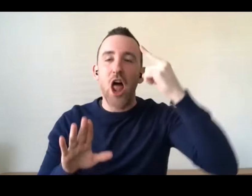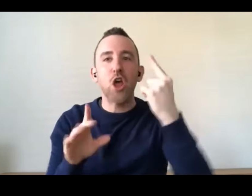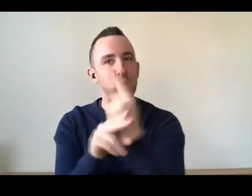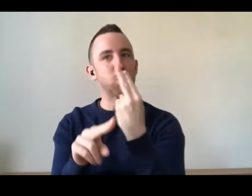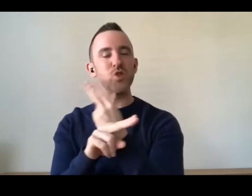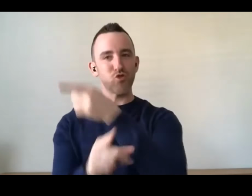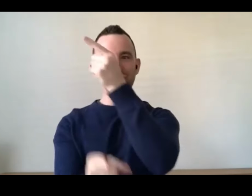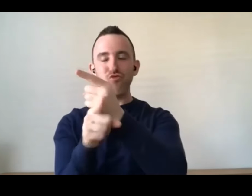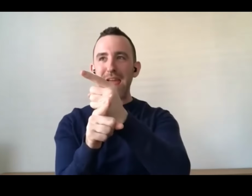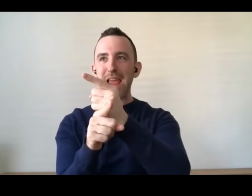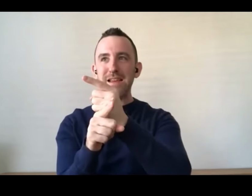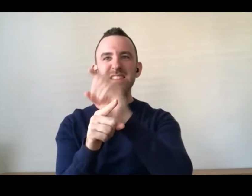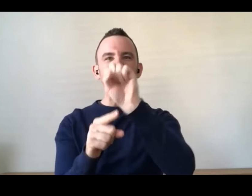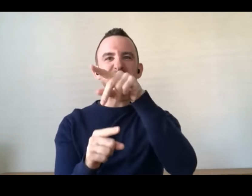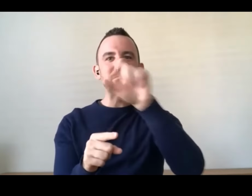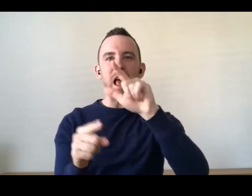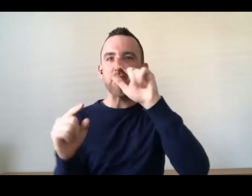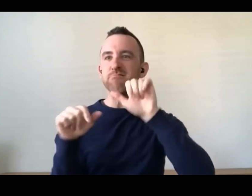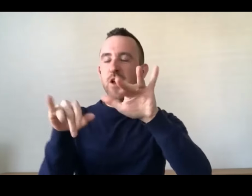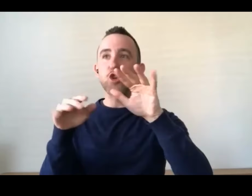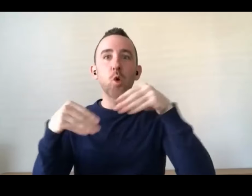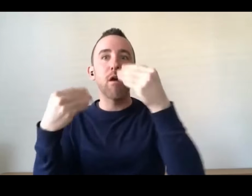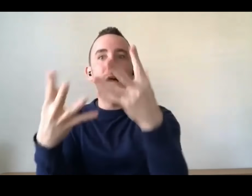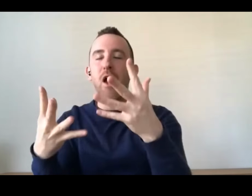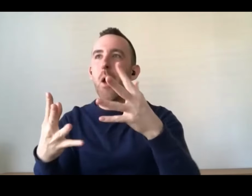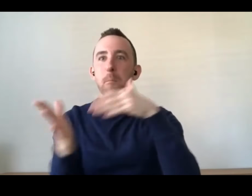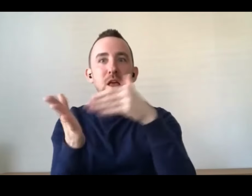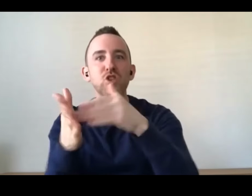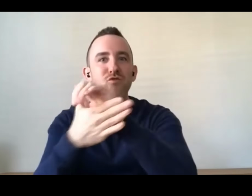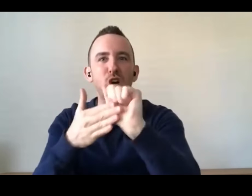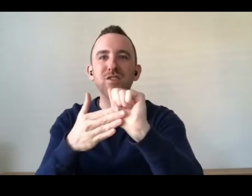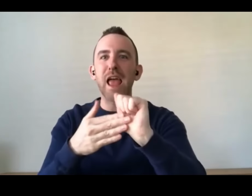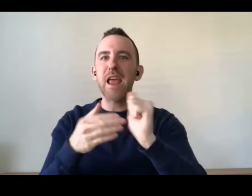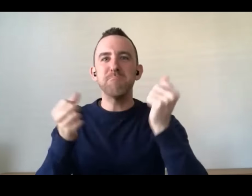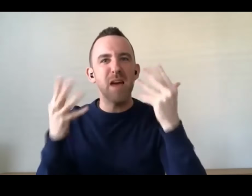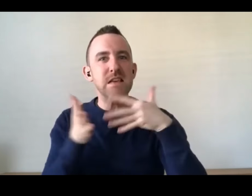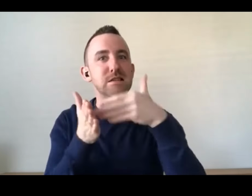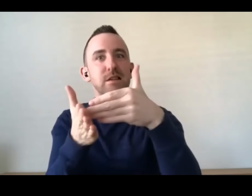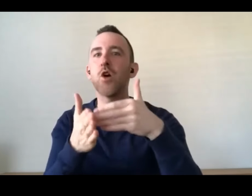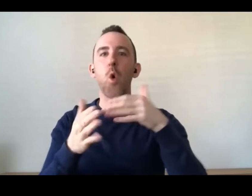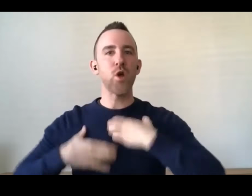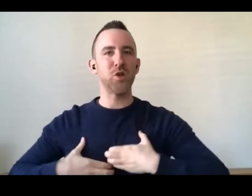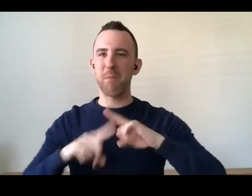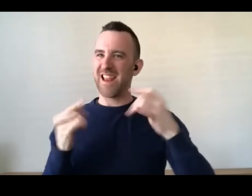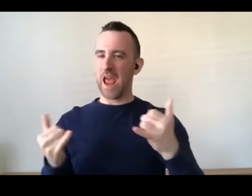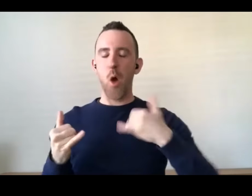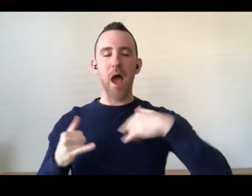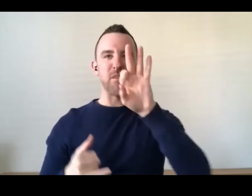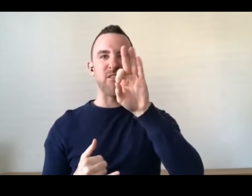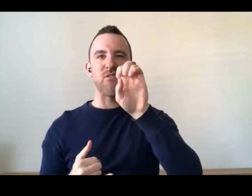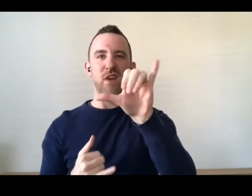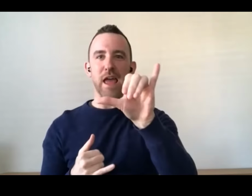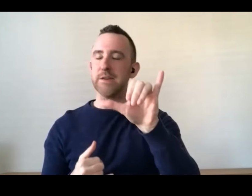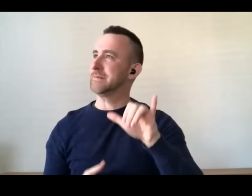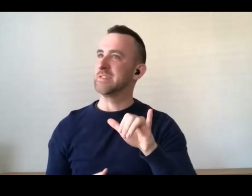spell to grant you all millions of dollars and infinite wishes, but instead I now look like a fey creature. That's